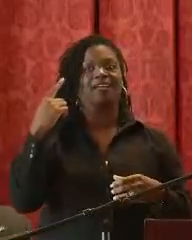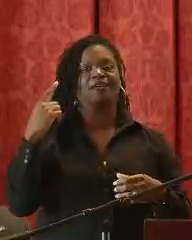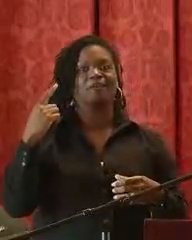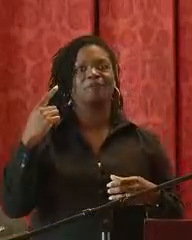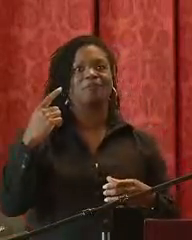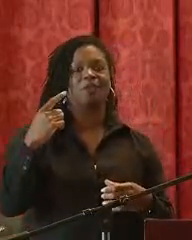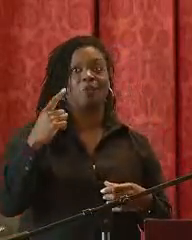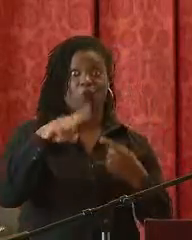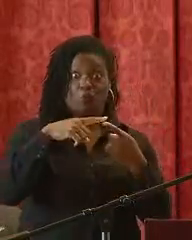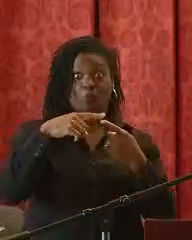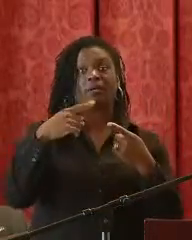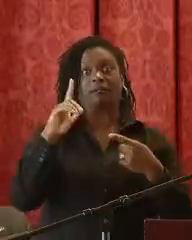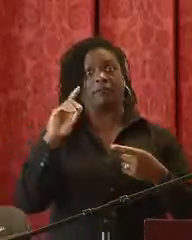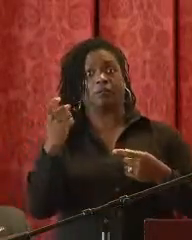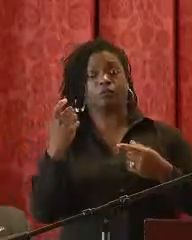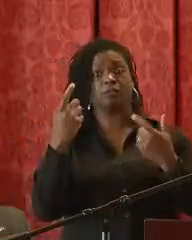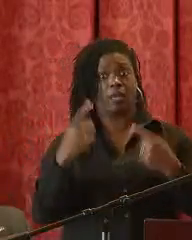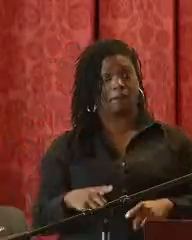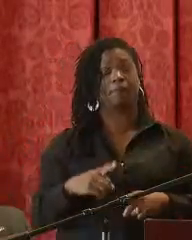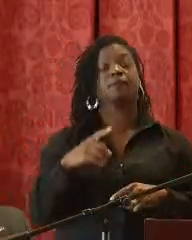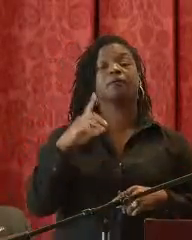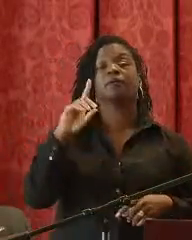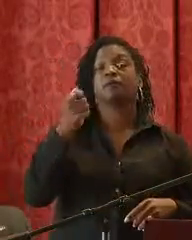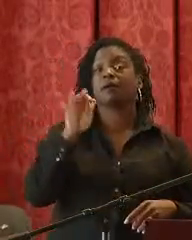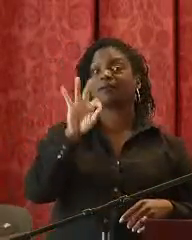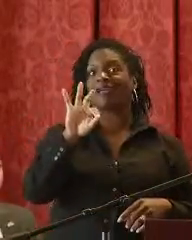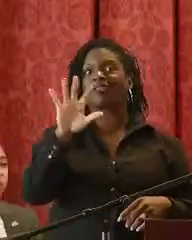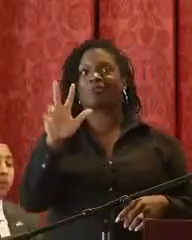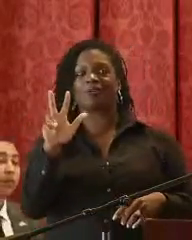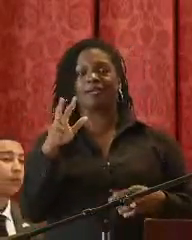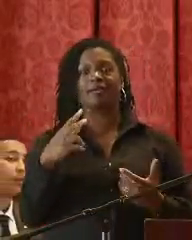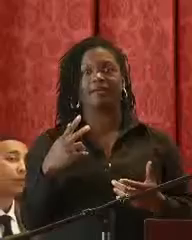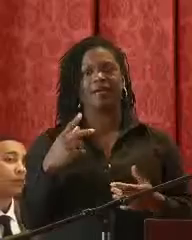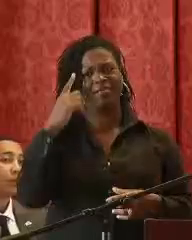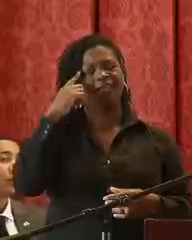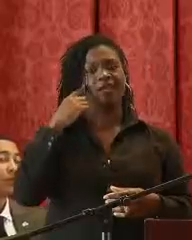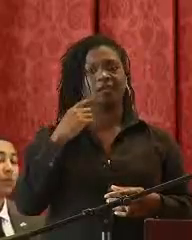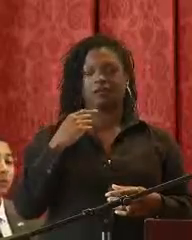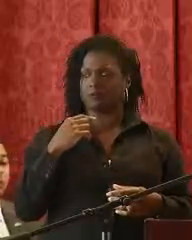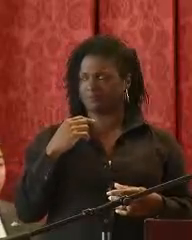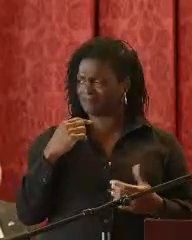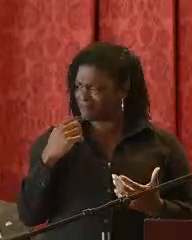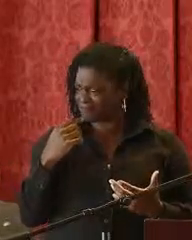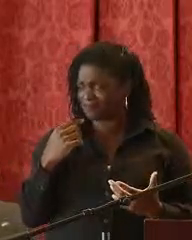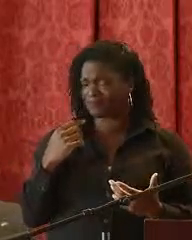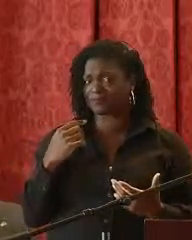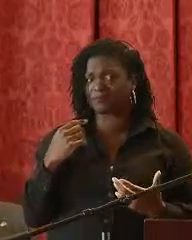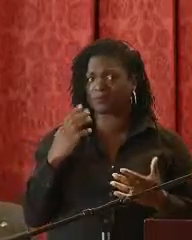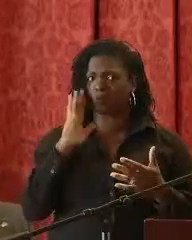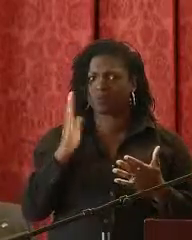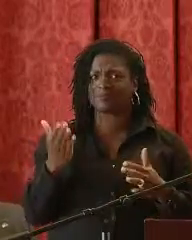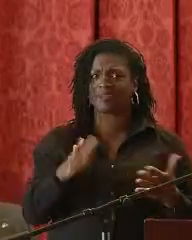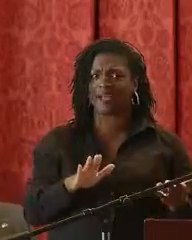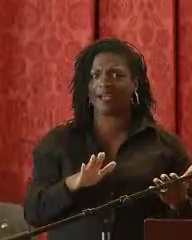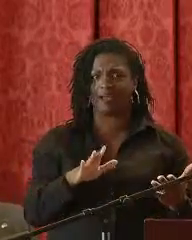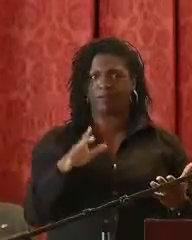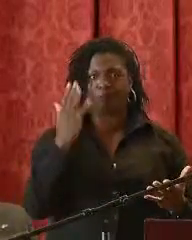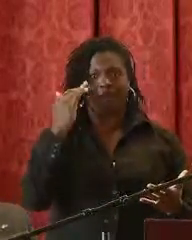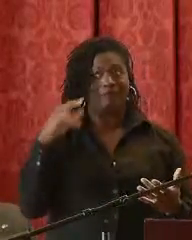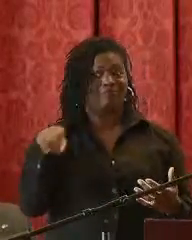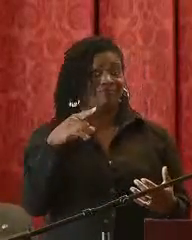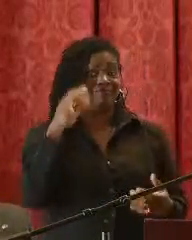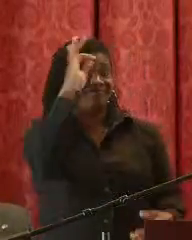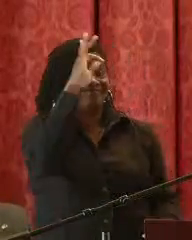said, you're going to die. Because at that time, they didn't know much about the type of muscular dystrophy I had. And here I am,